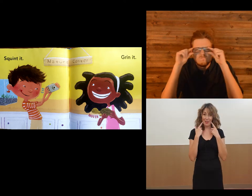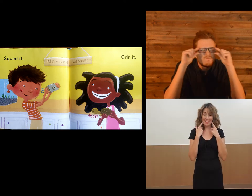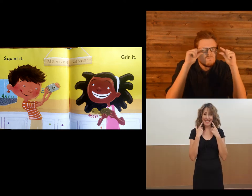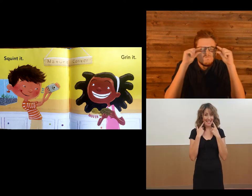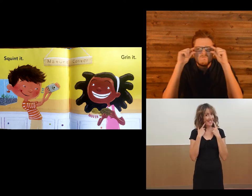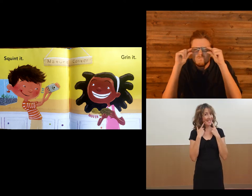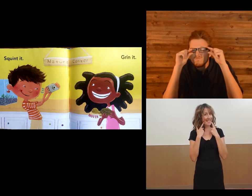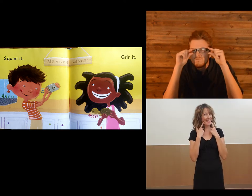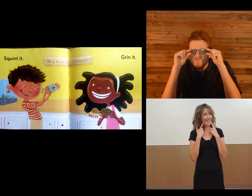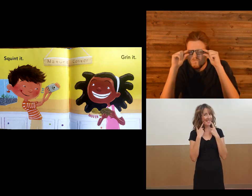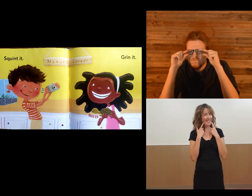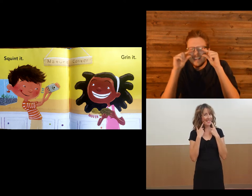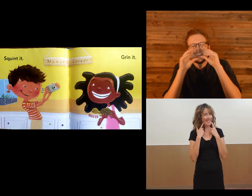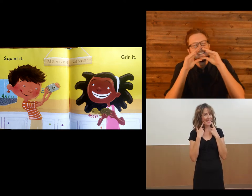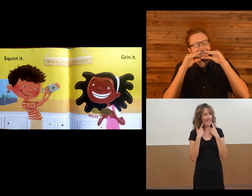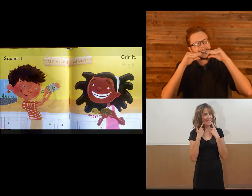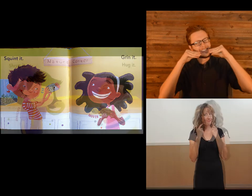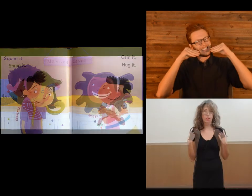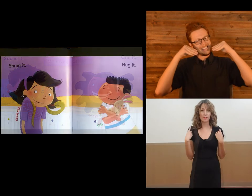And can you grin it?